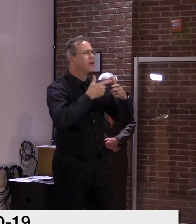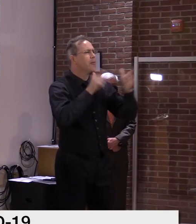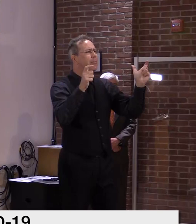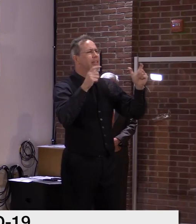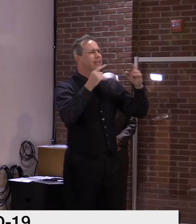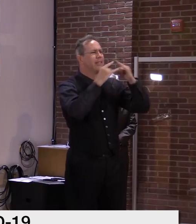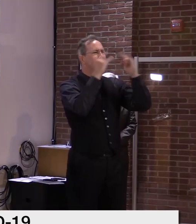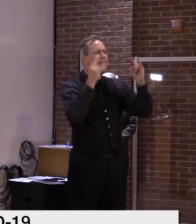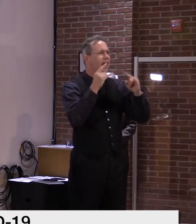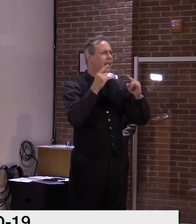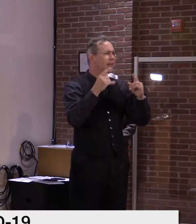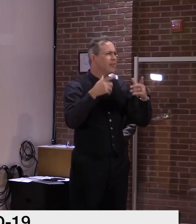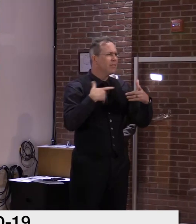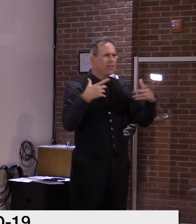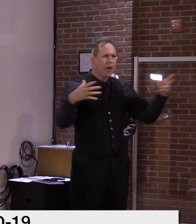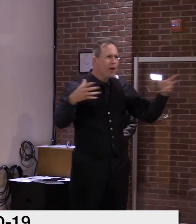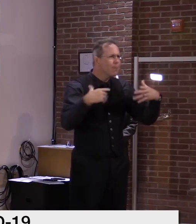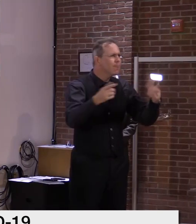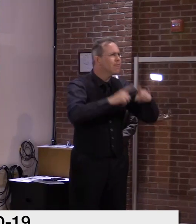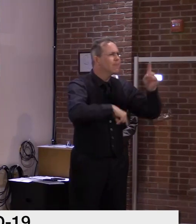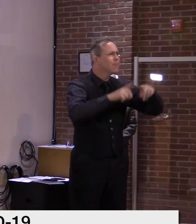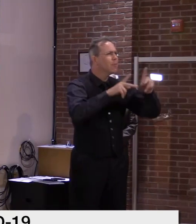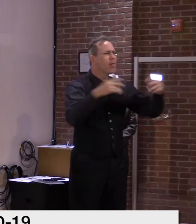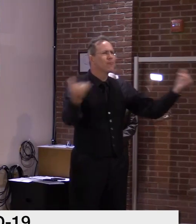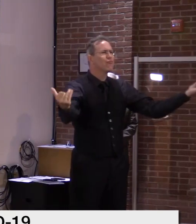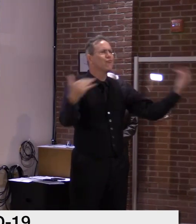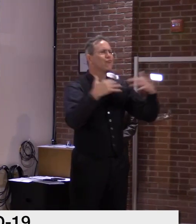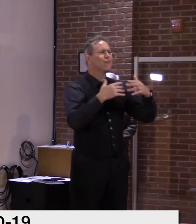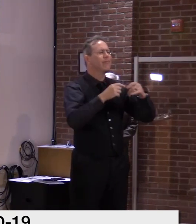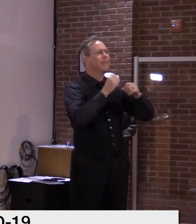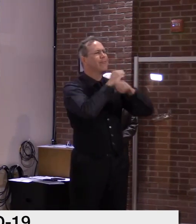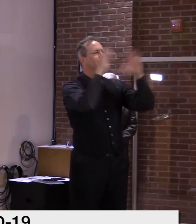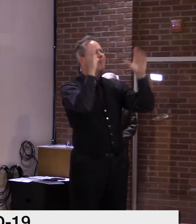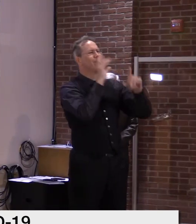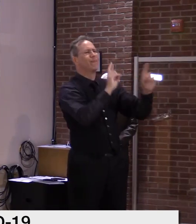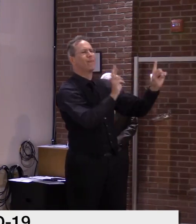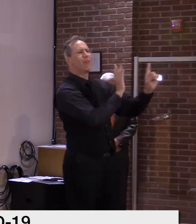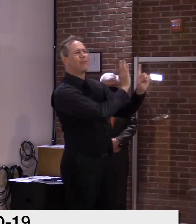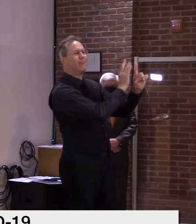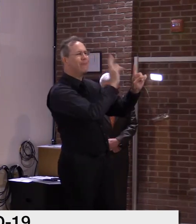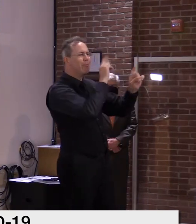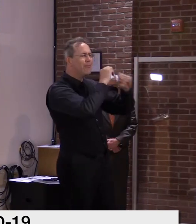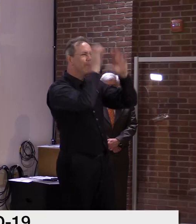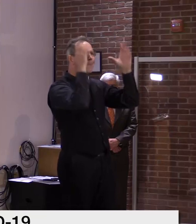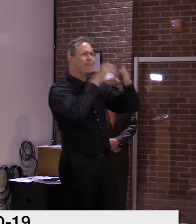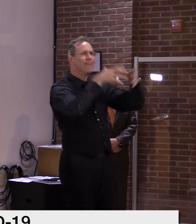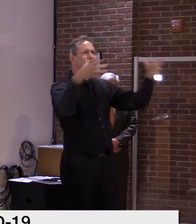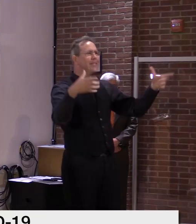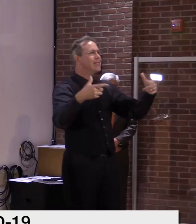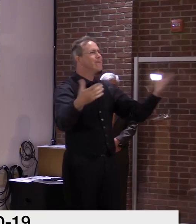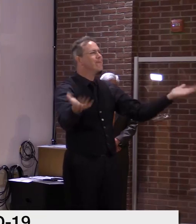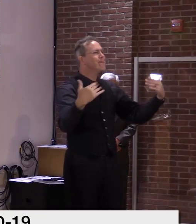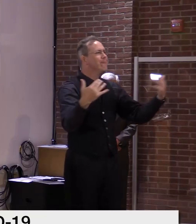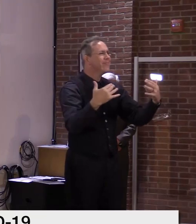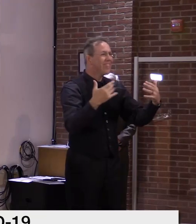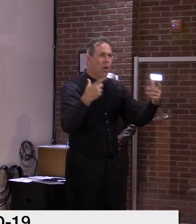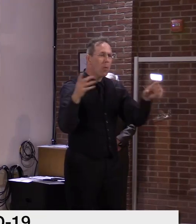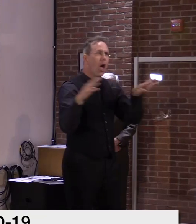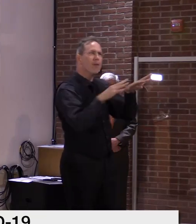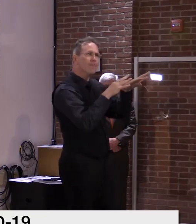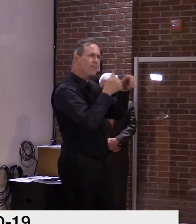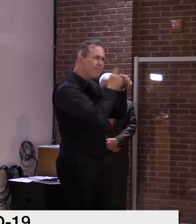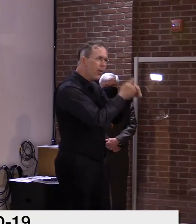if you don't swear allegiance to the former president, which again is leaves a lot of people out. And